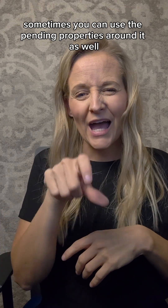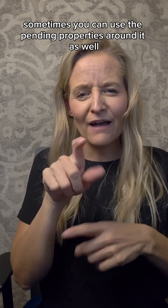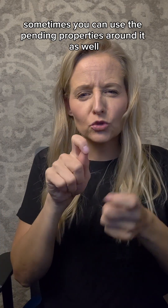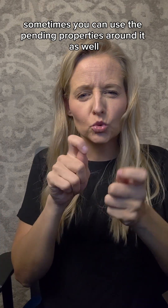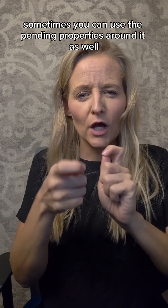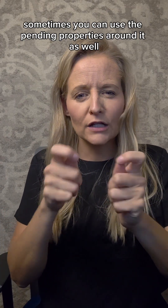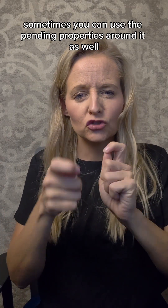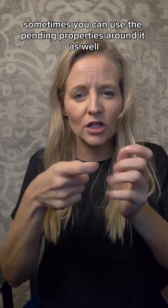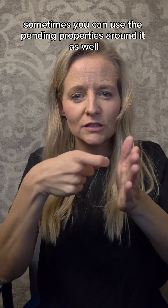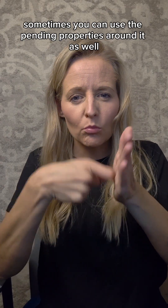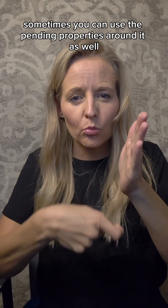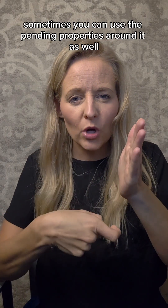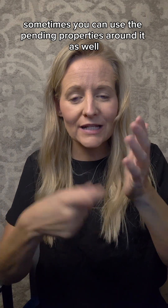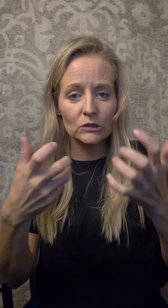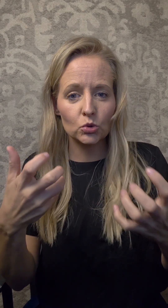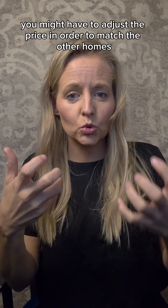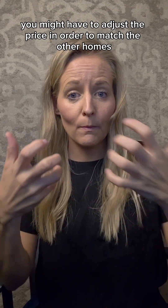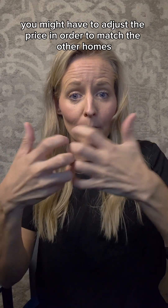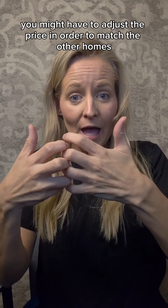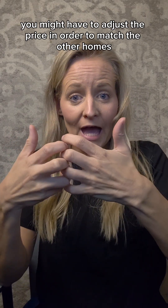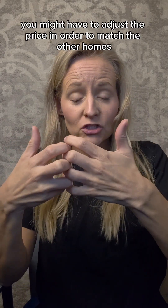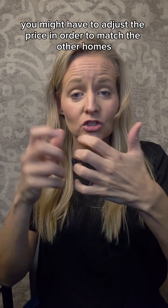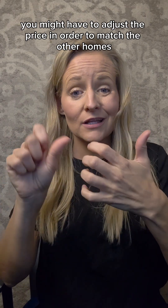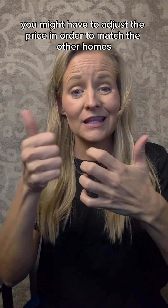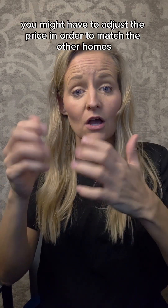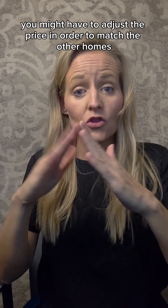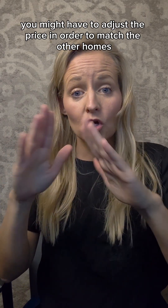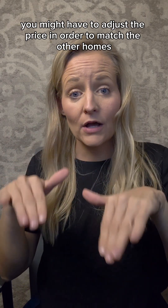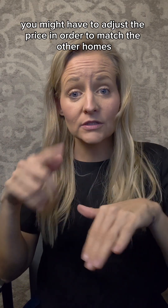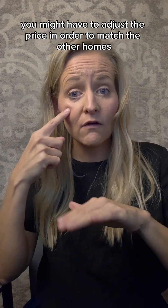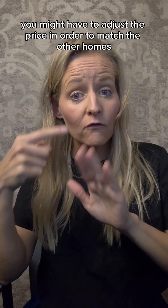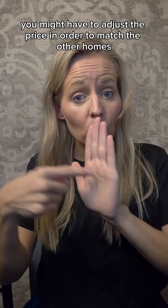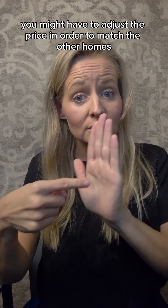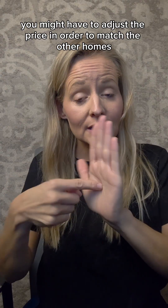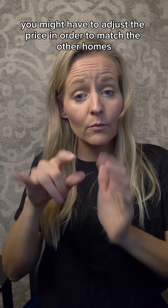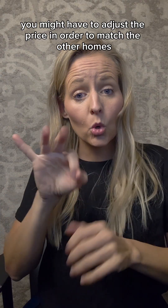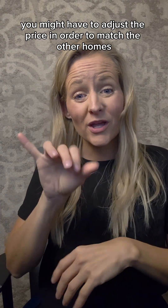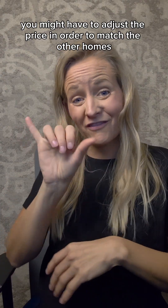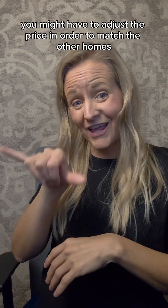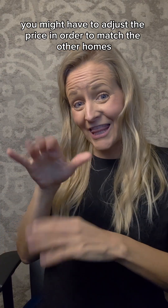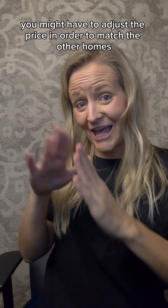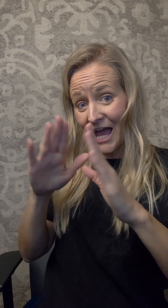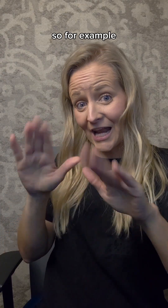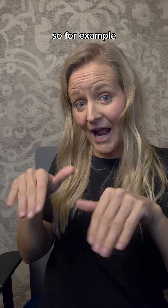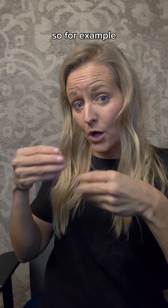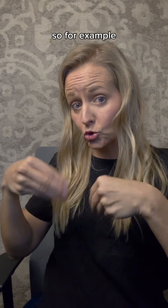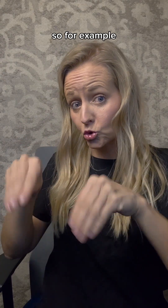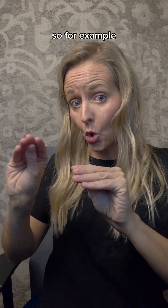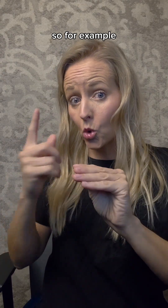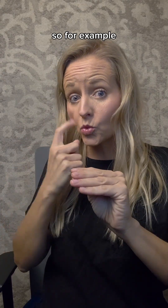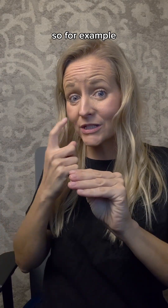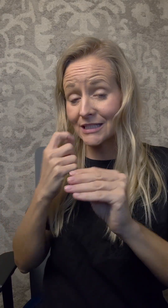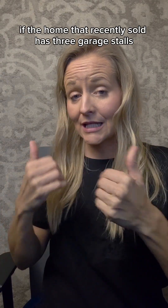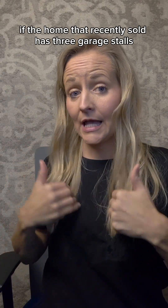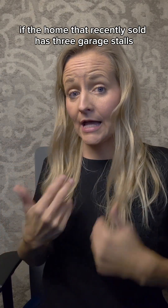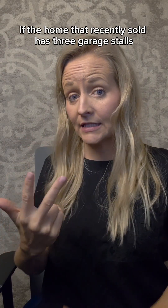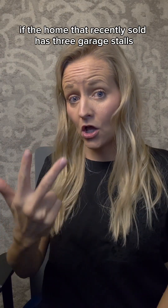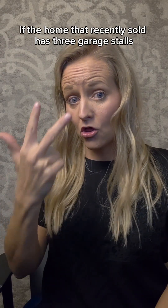properties around it as well. You might have to adjust the price in order to match the other homes. So for example, if the home that